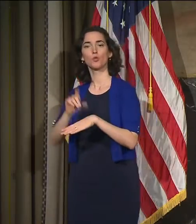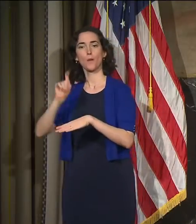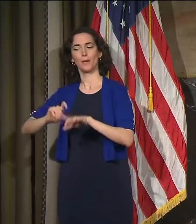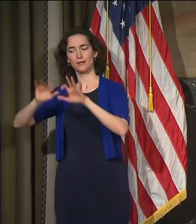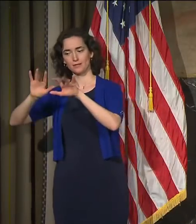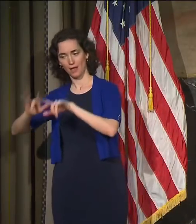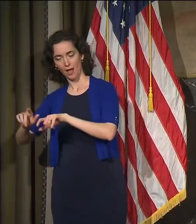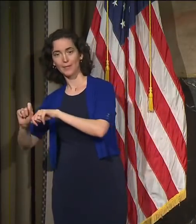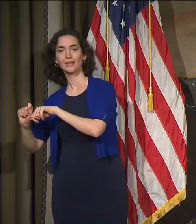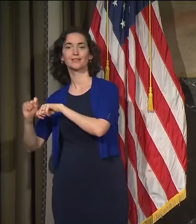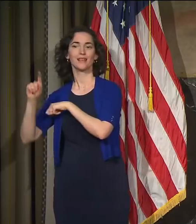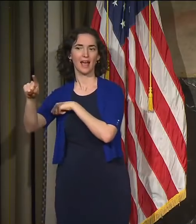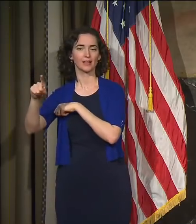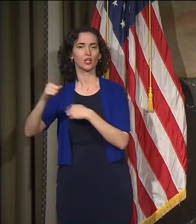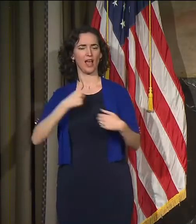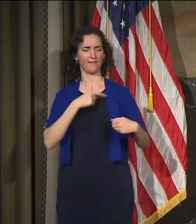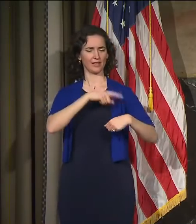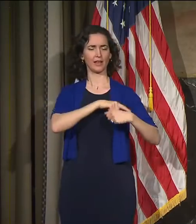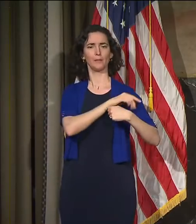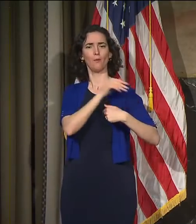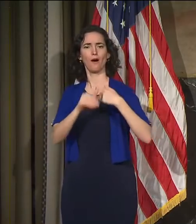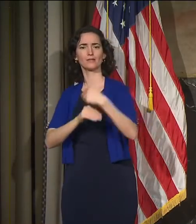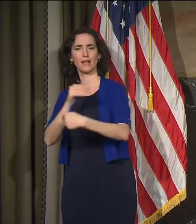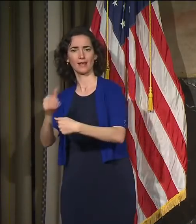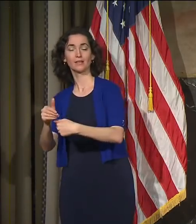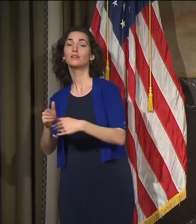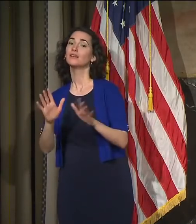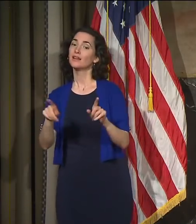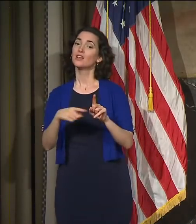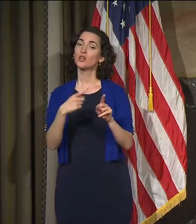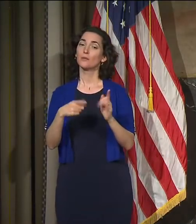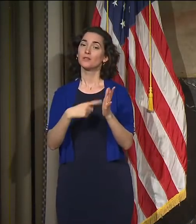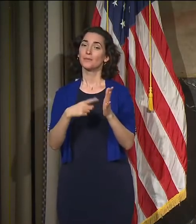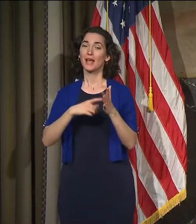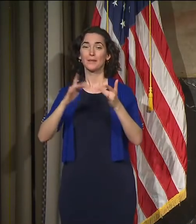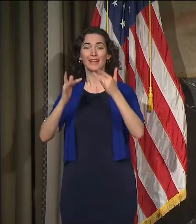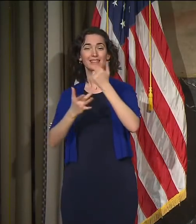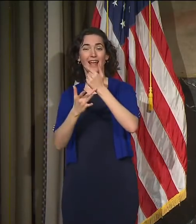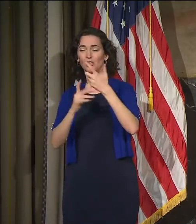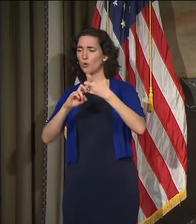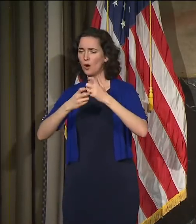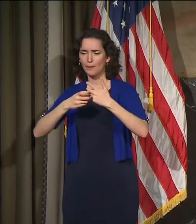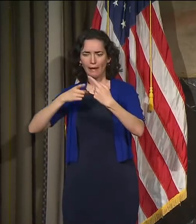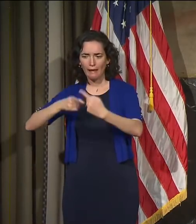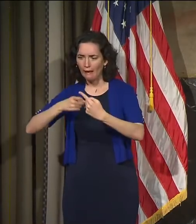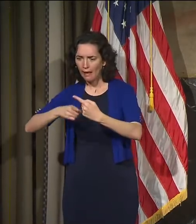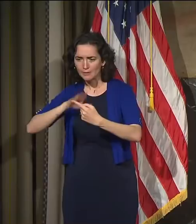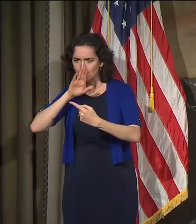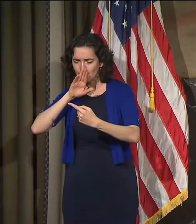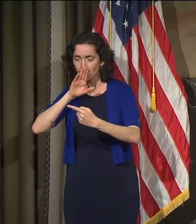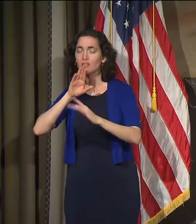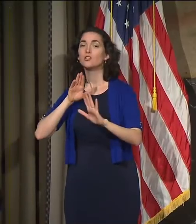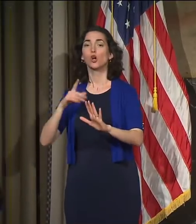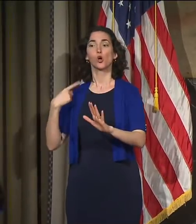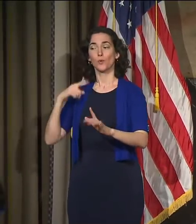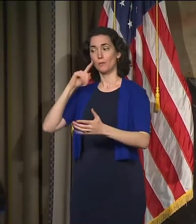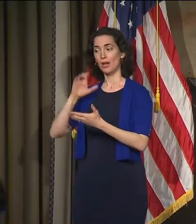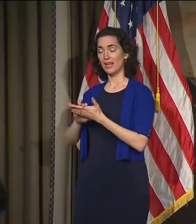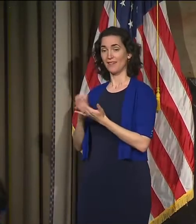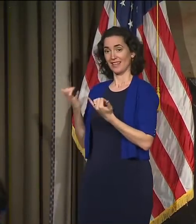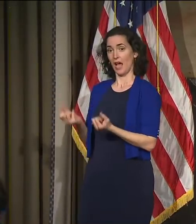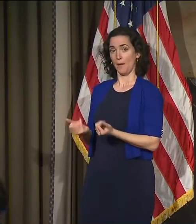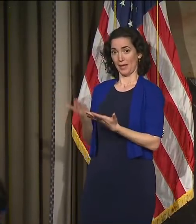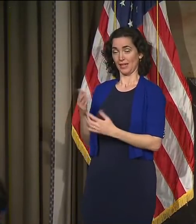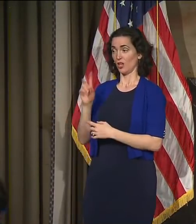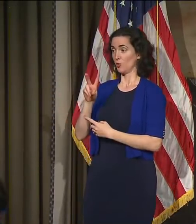many places. And there's been a few technological glitches and so forth. So we believe the number is actually higher.